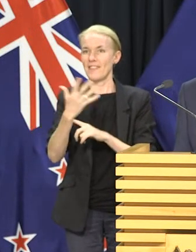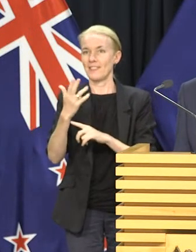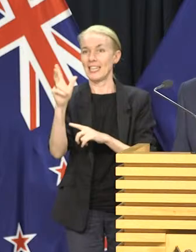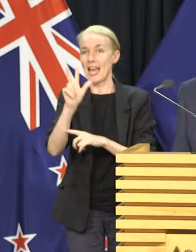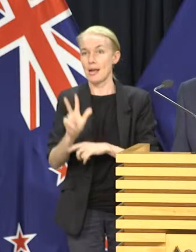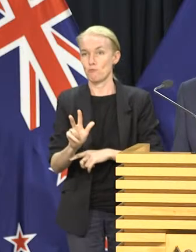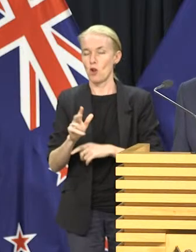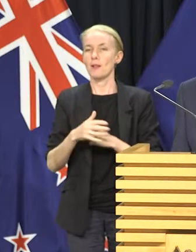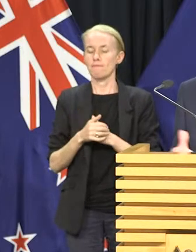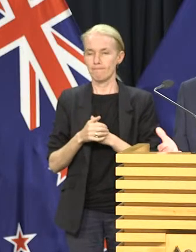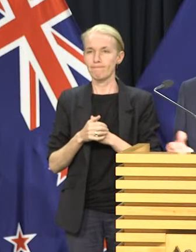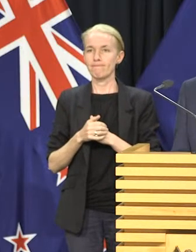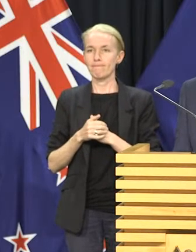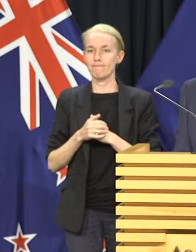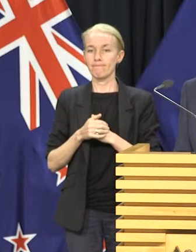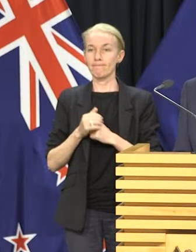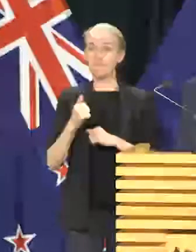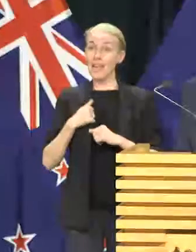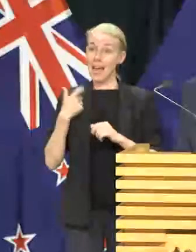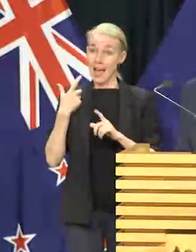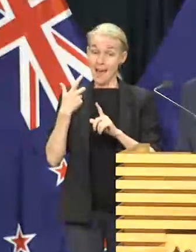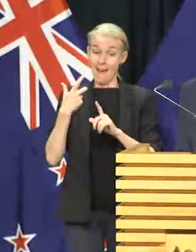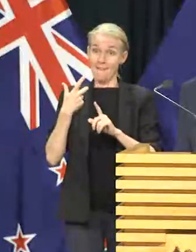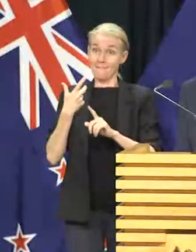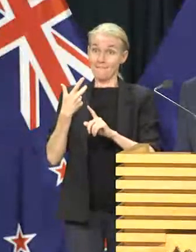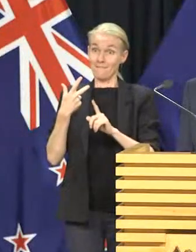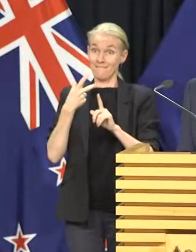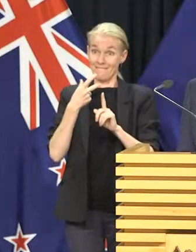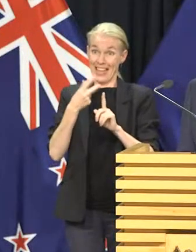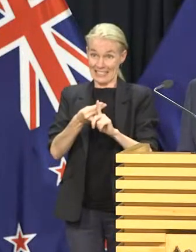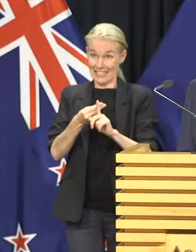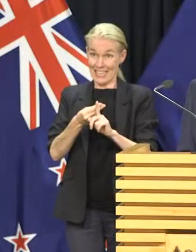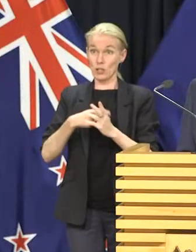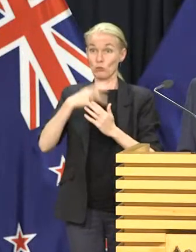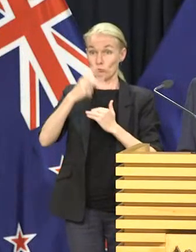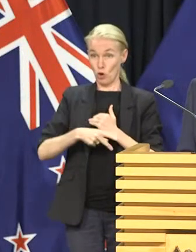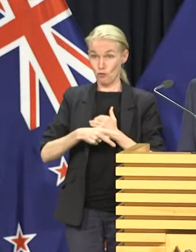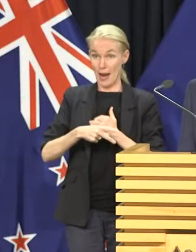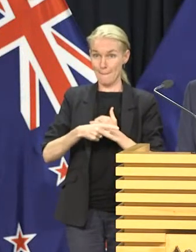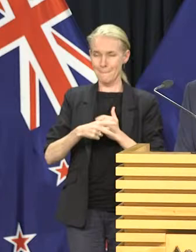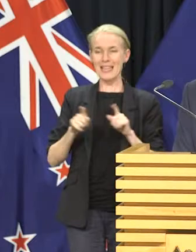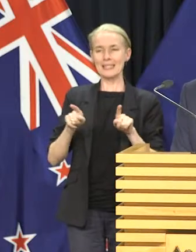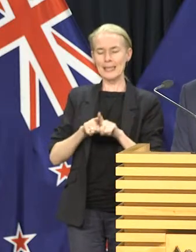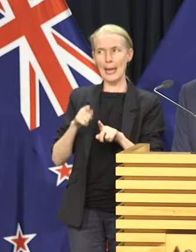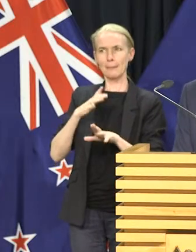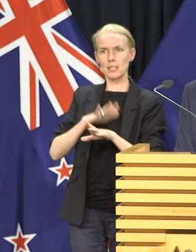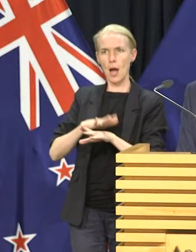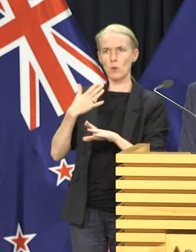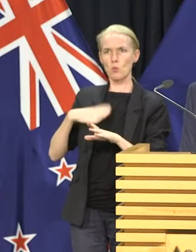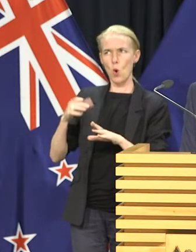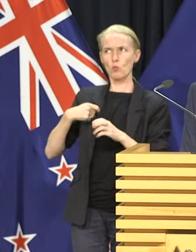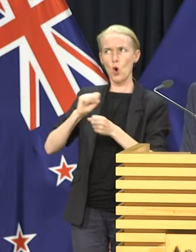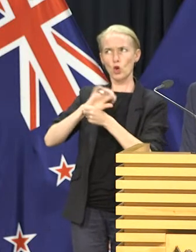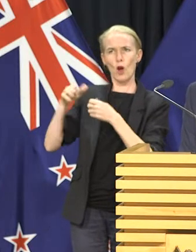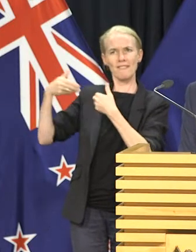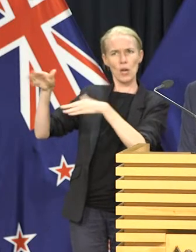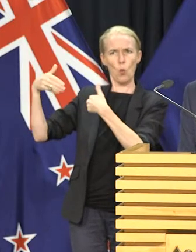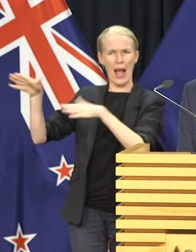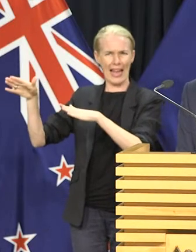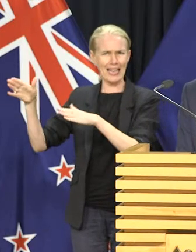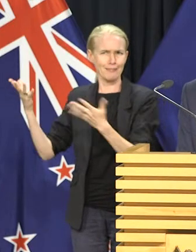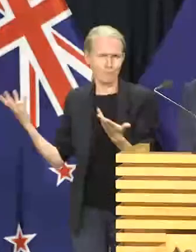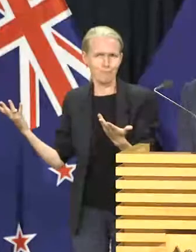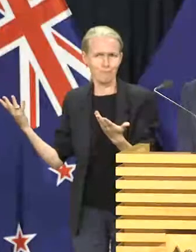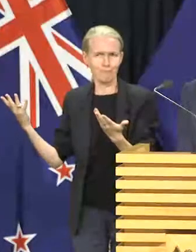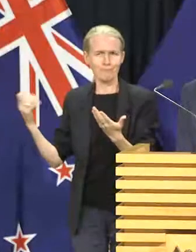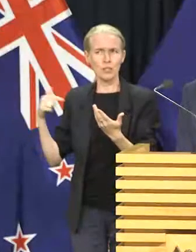in our vaccination program is also us maintaining our elimination strategy, and in particular our very strong response